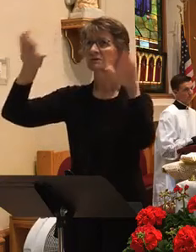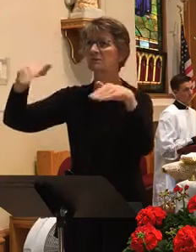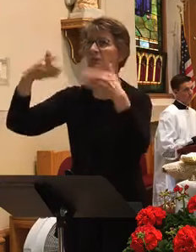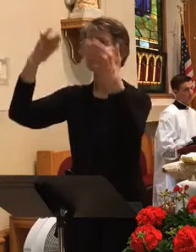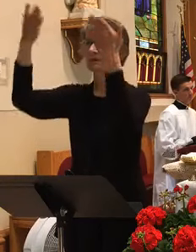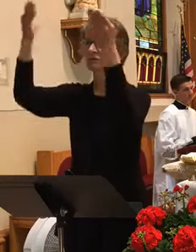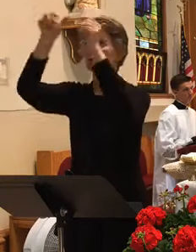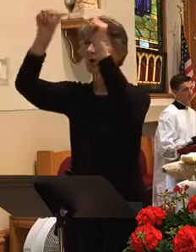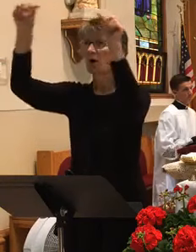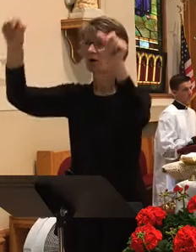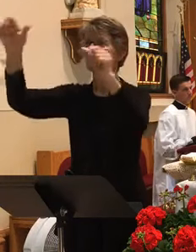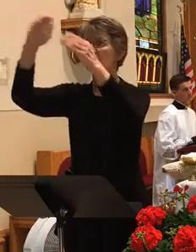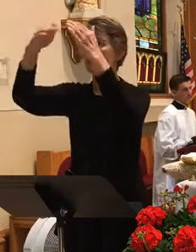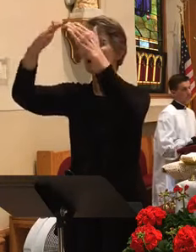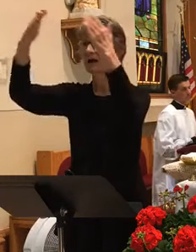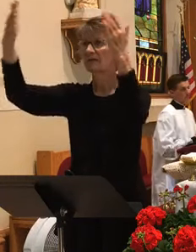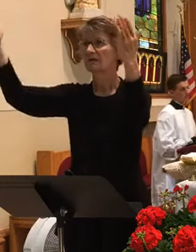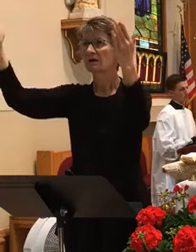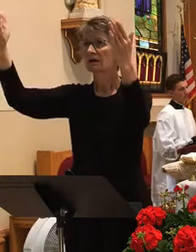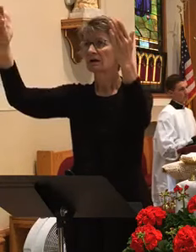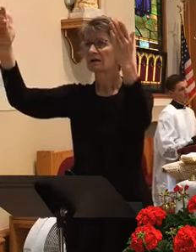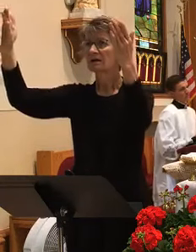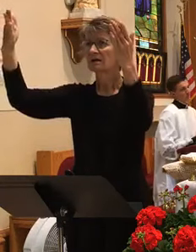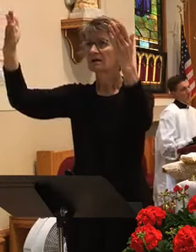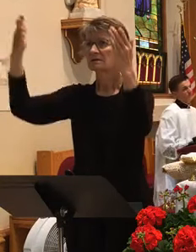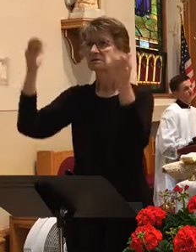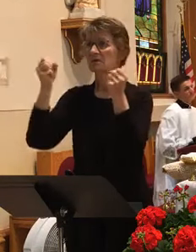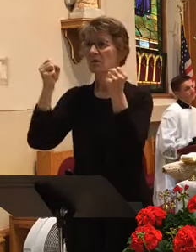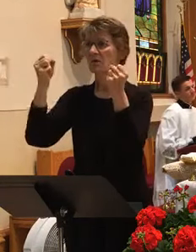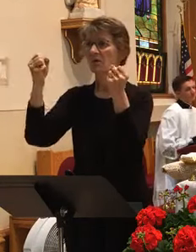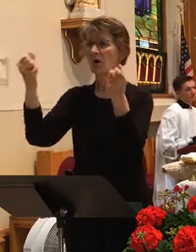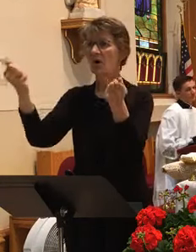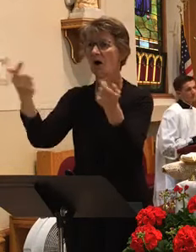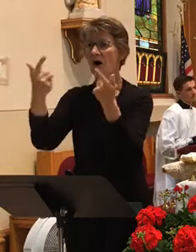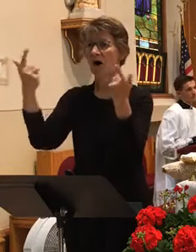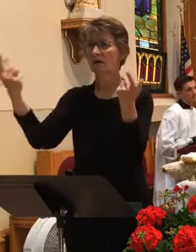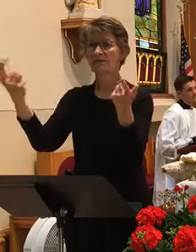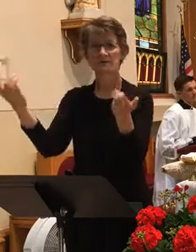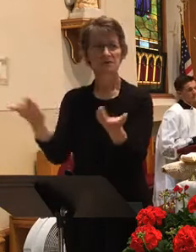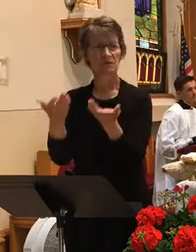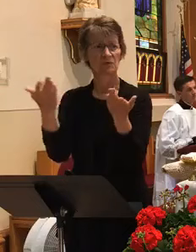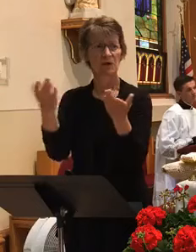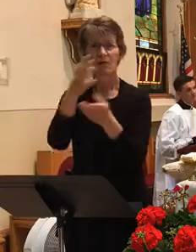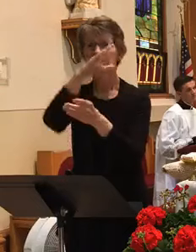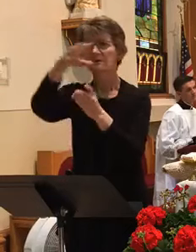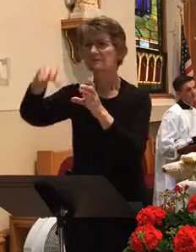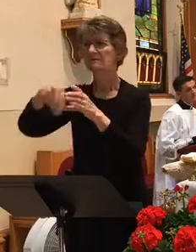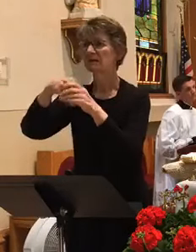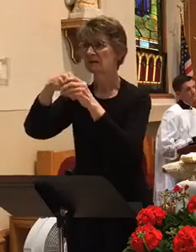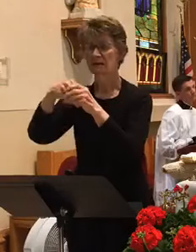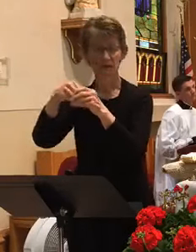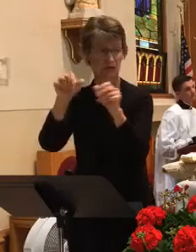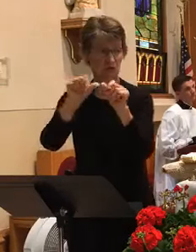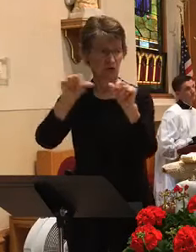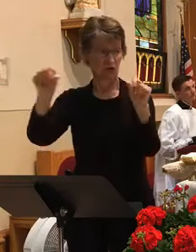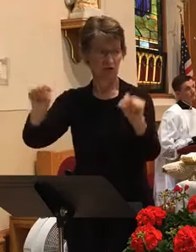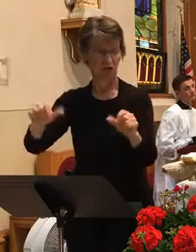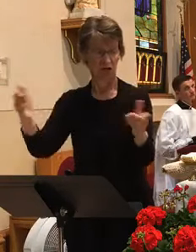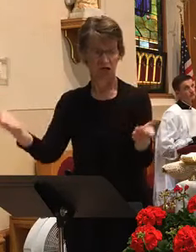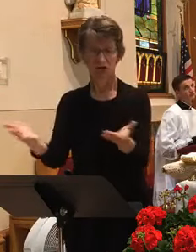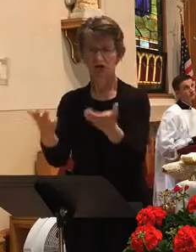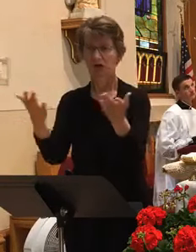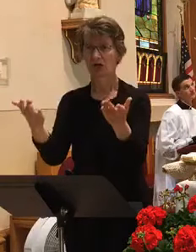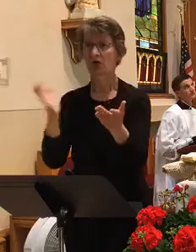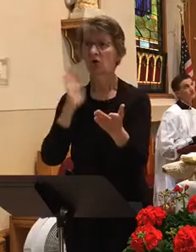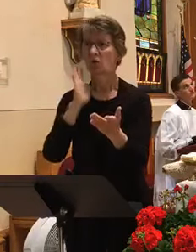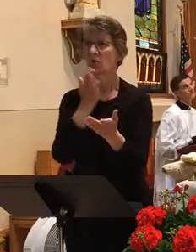of your divine majesty, so that all of us, through this participation at the holy altar, receive the most